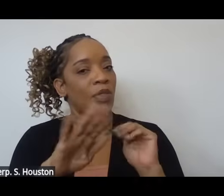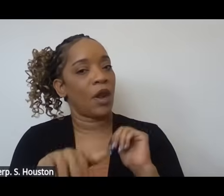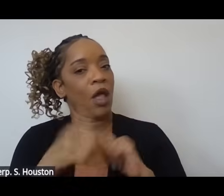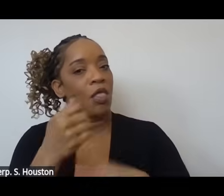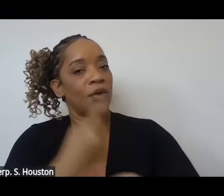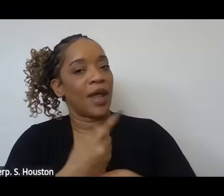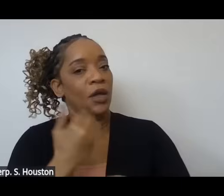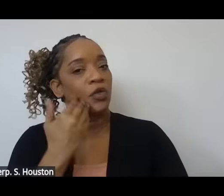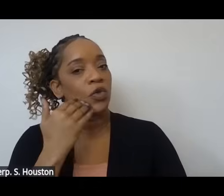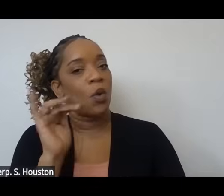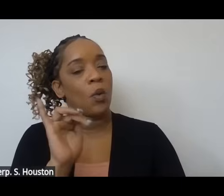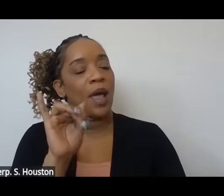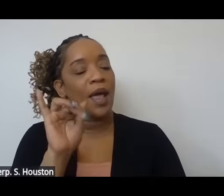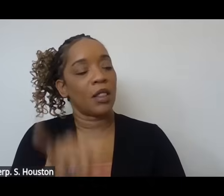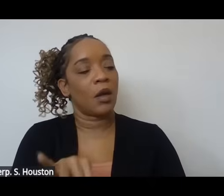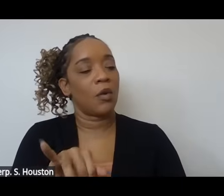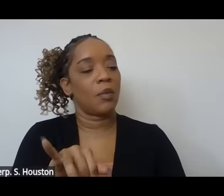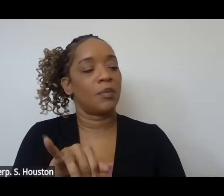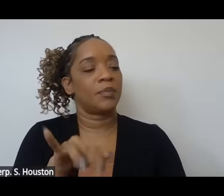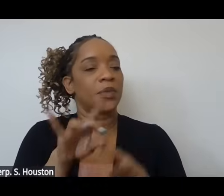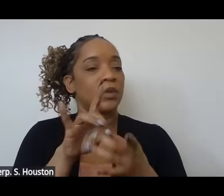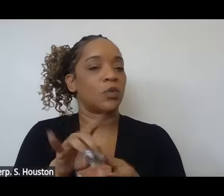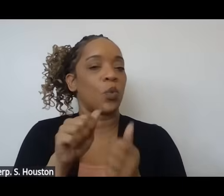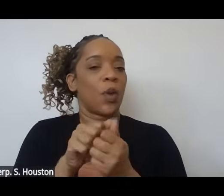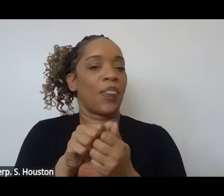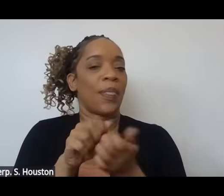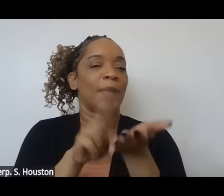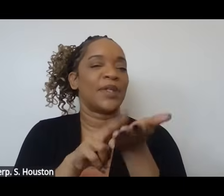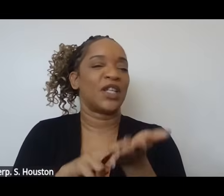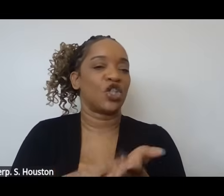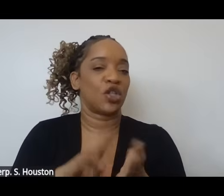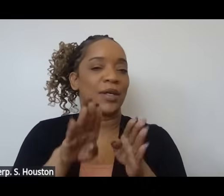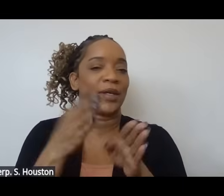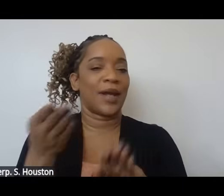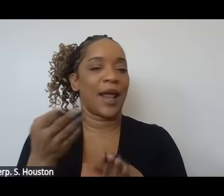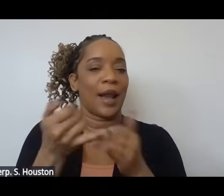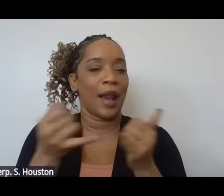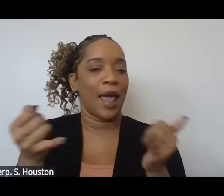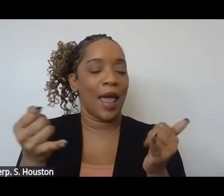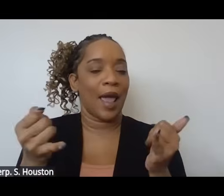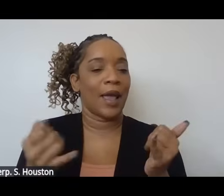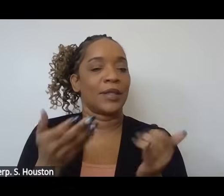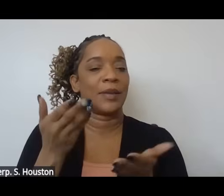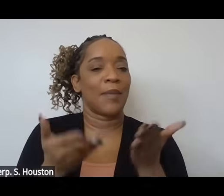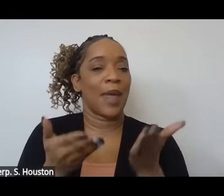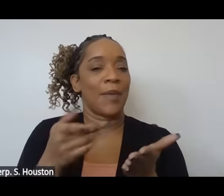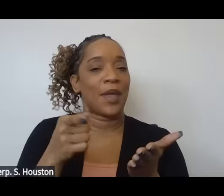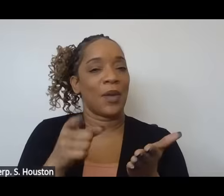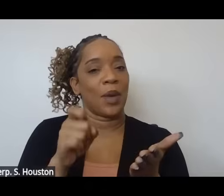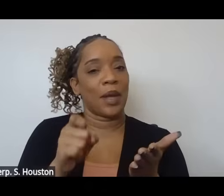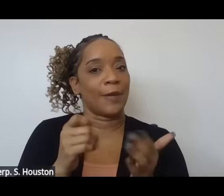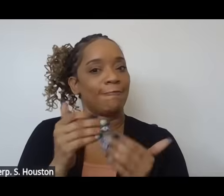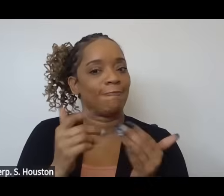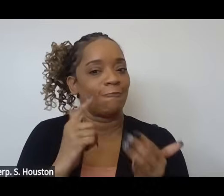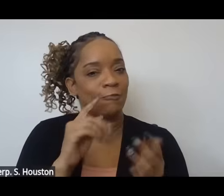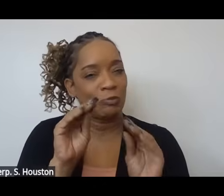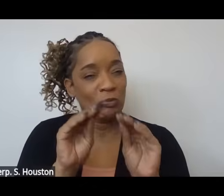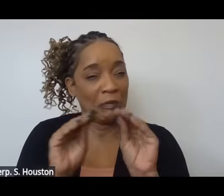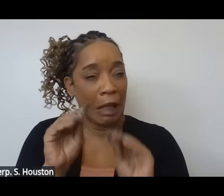like the petition, some of the petition deadlines, those are, maybe can move a little bit, but we need to have those